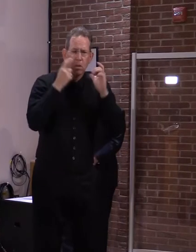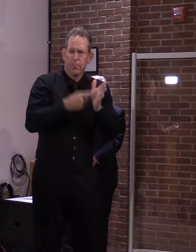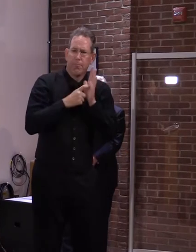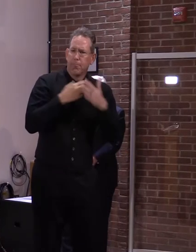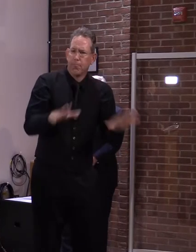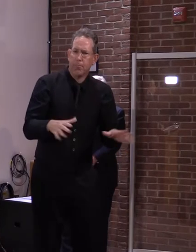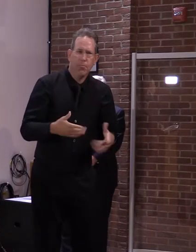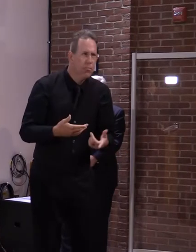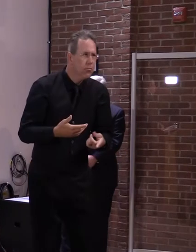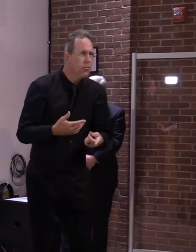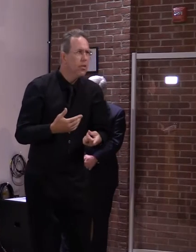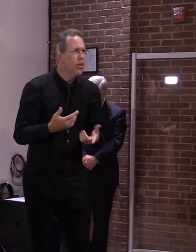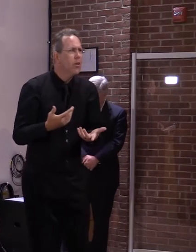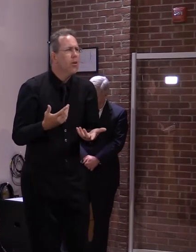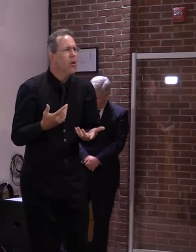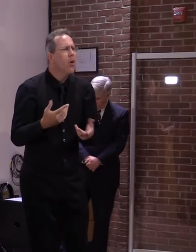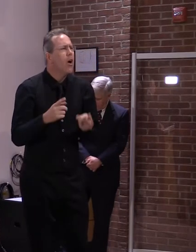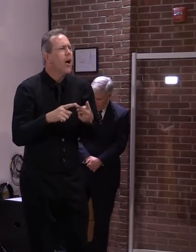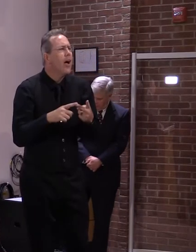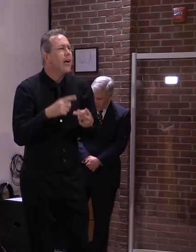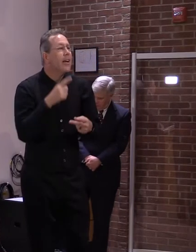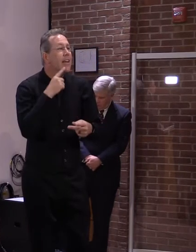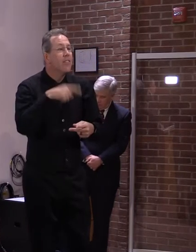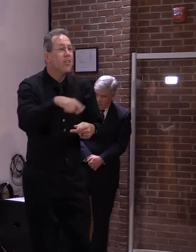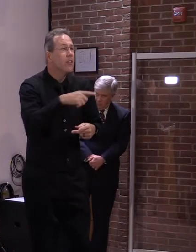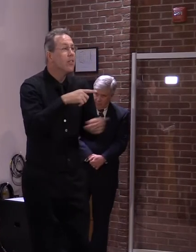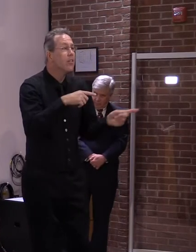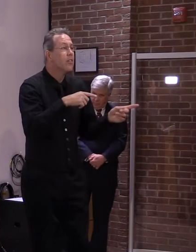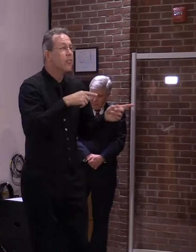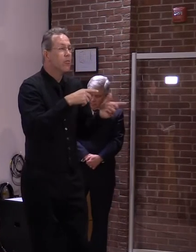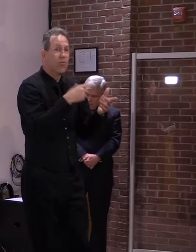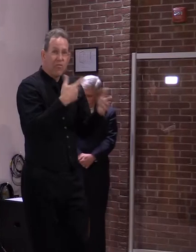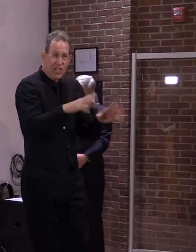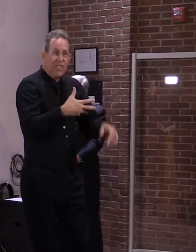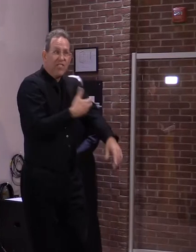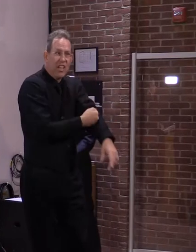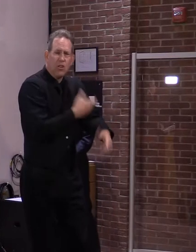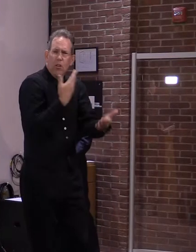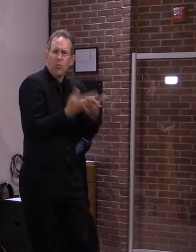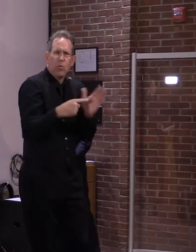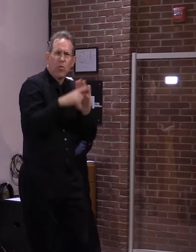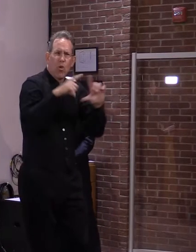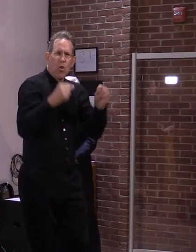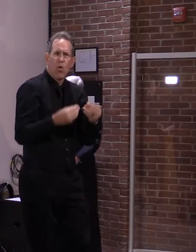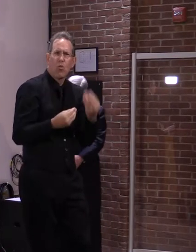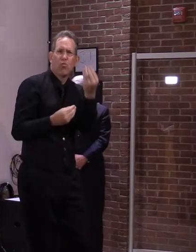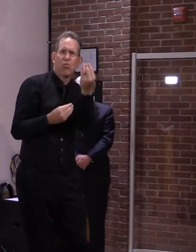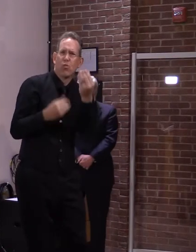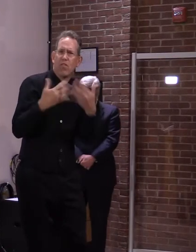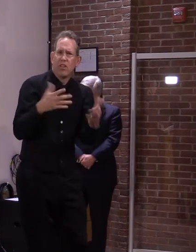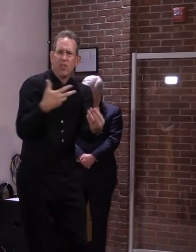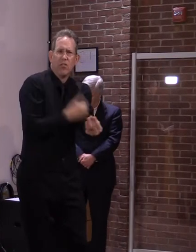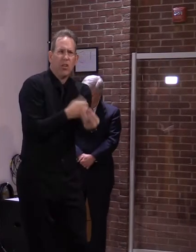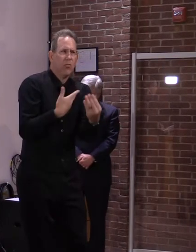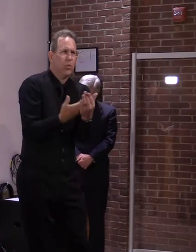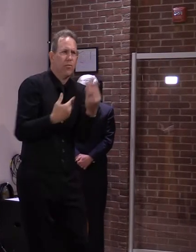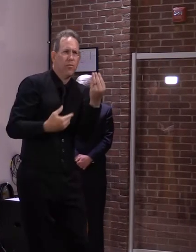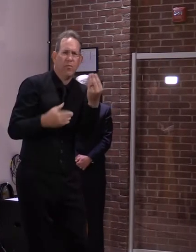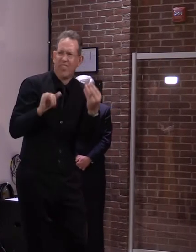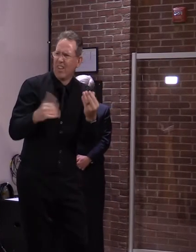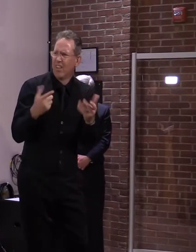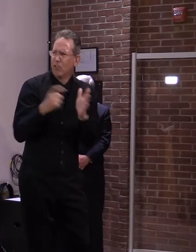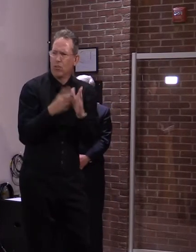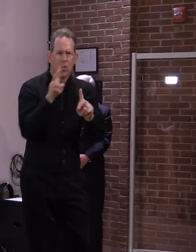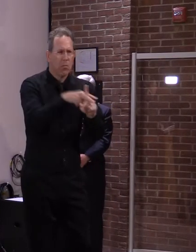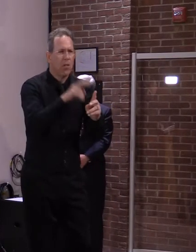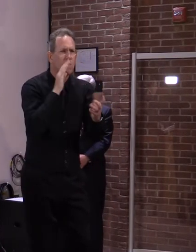demonstrate that and divulge that? And also, if so, will they be under any different conditions,